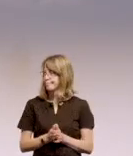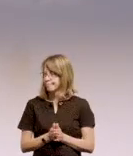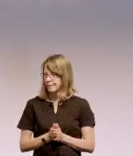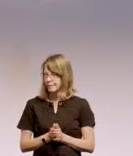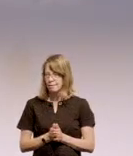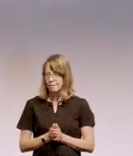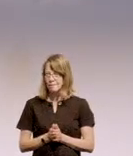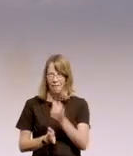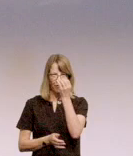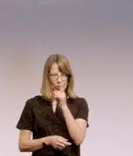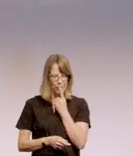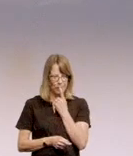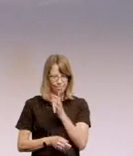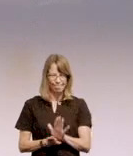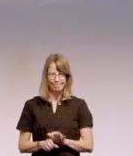sorry, I forgot my spot.